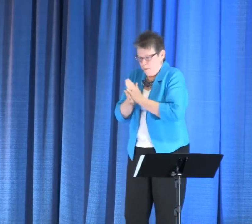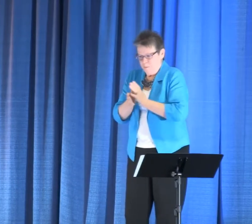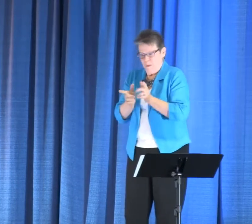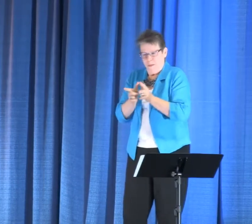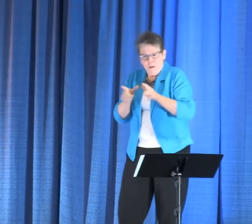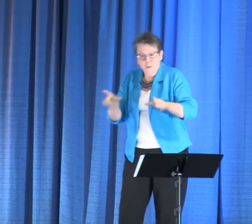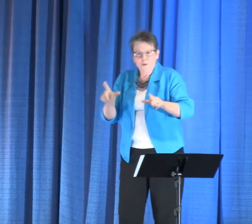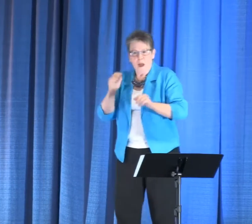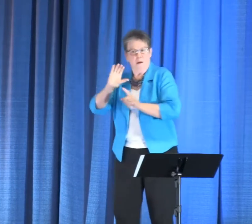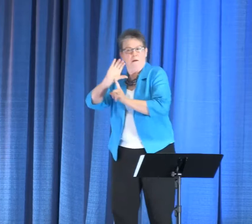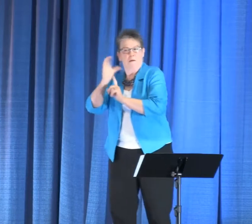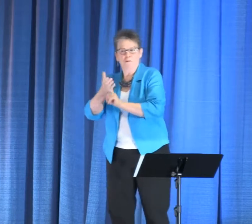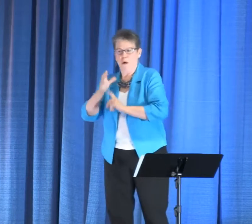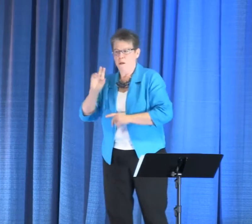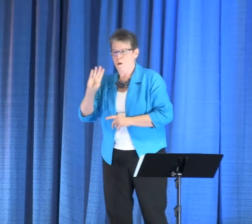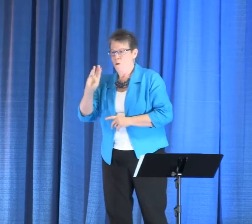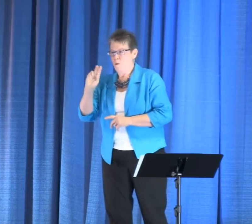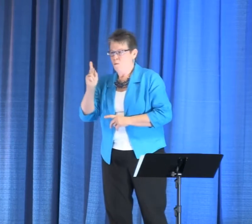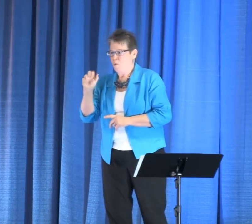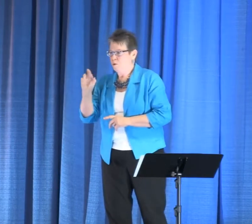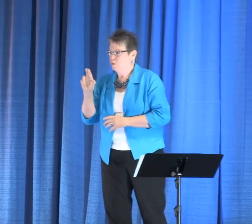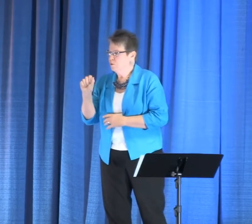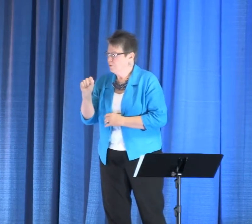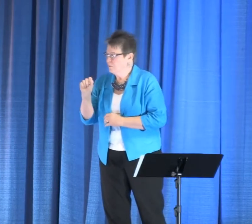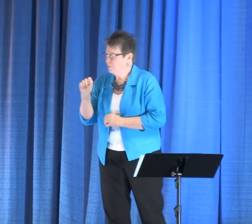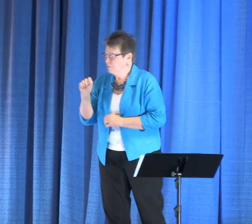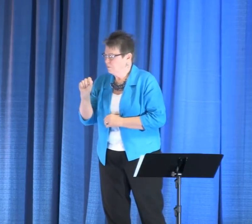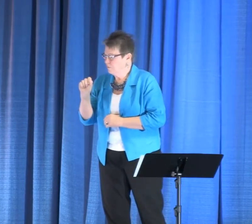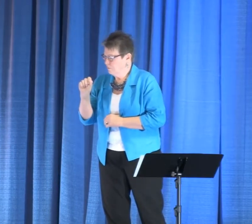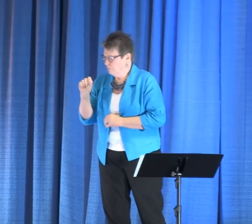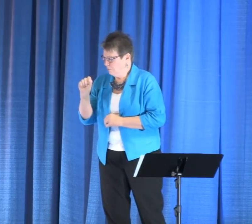So, how do we confront this situation and language and culture?